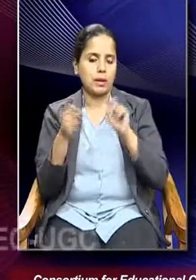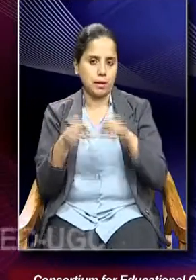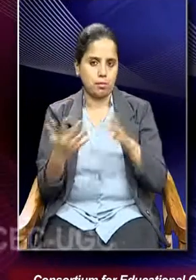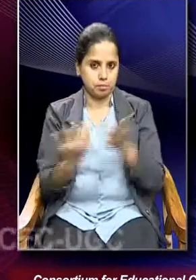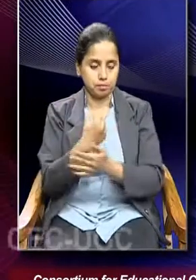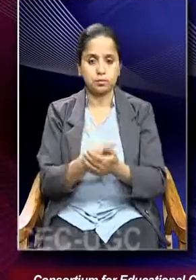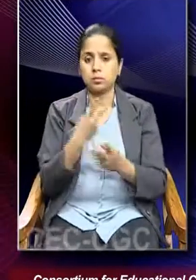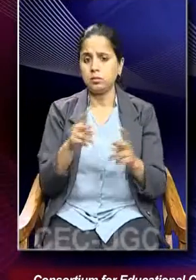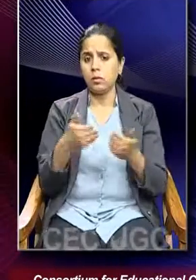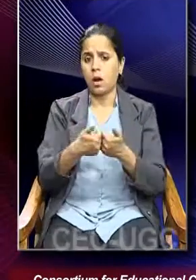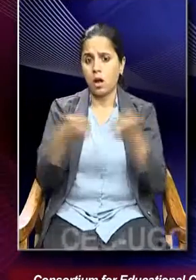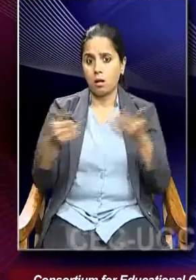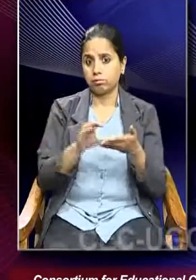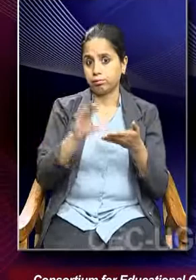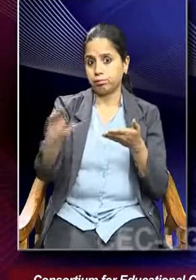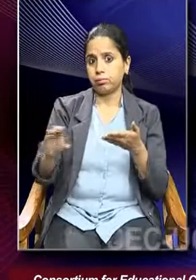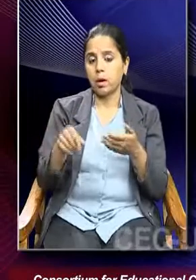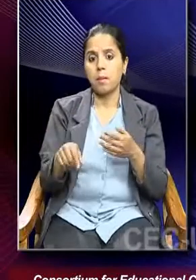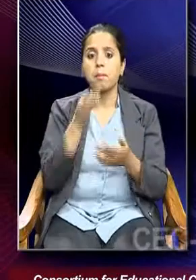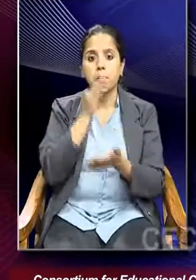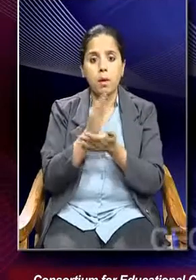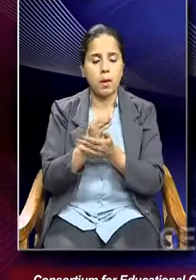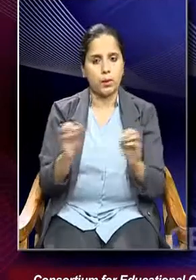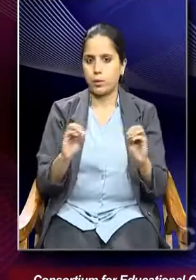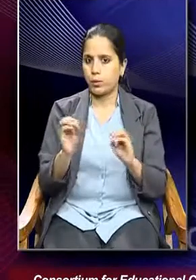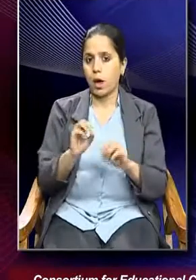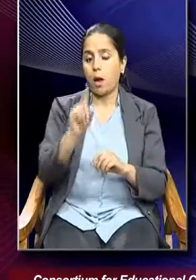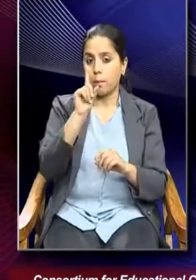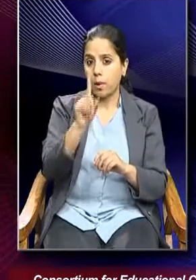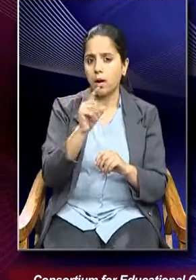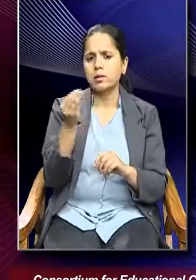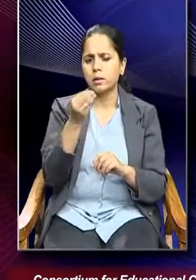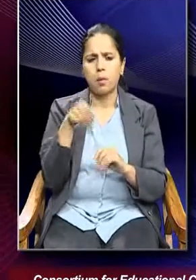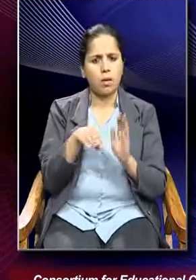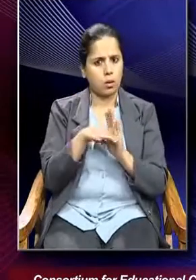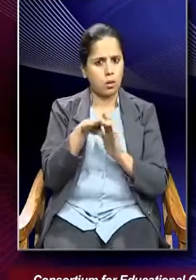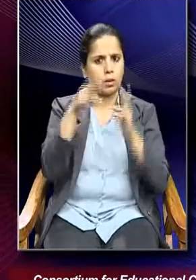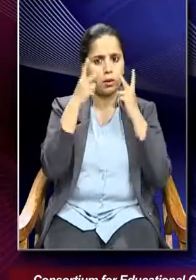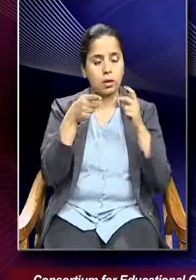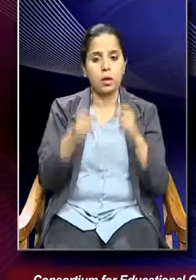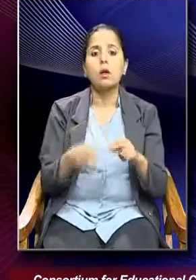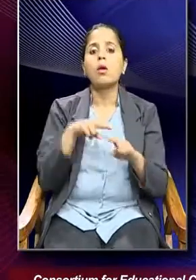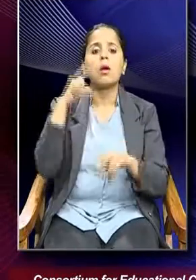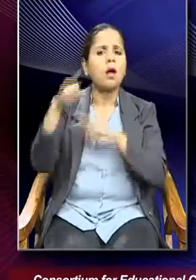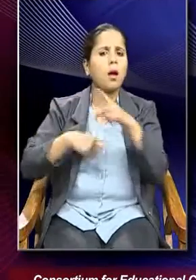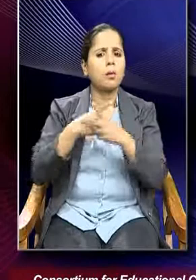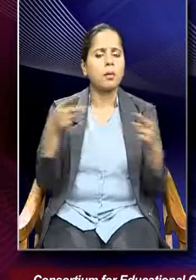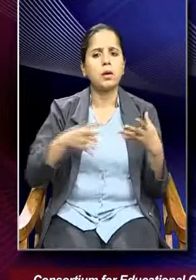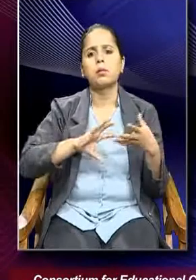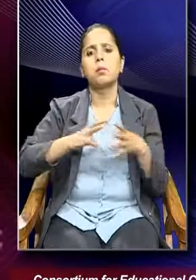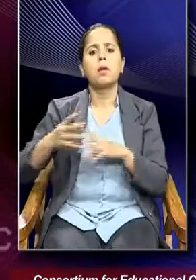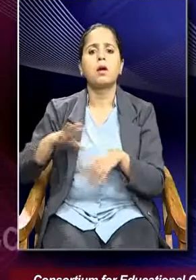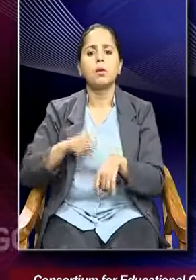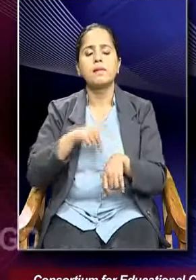explicit allocation of permits were there, but to the degree that firms' production level were correlated over